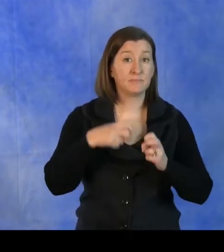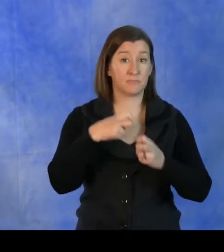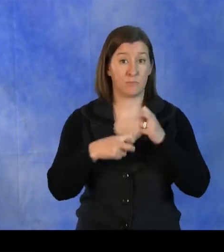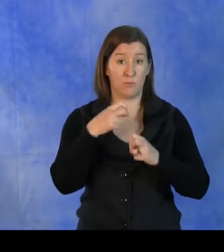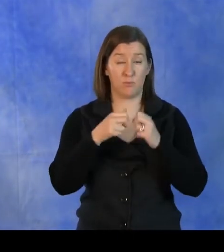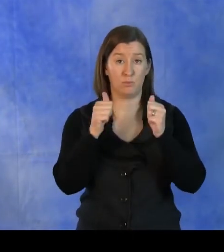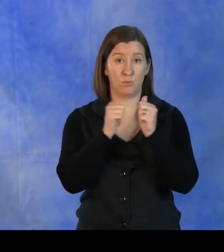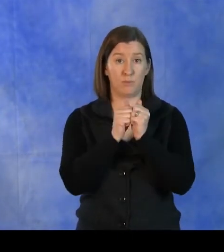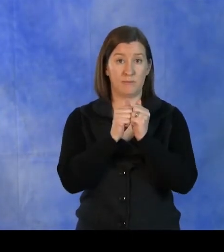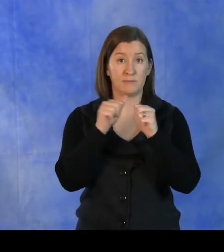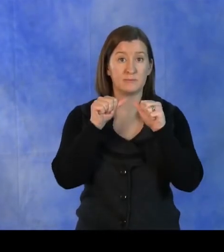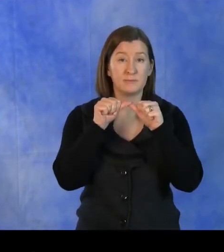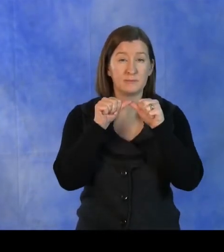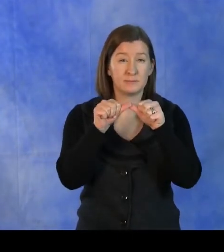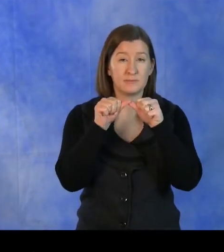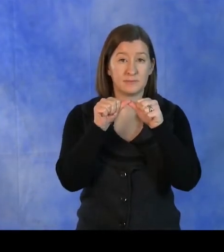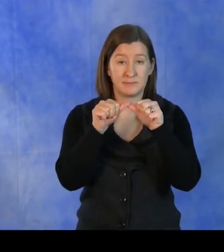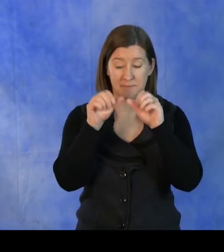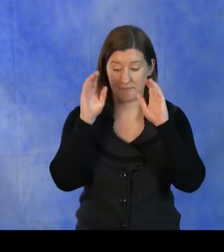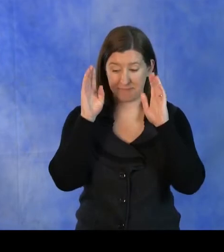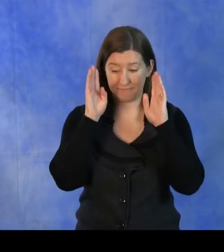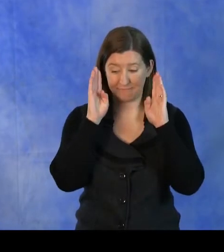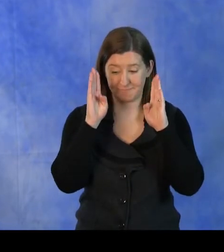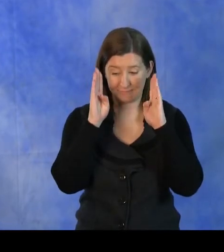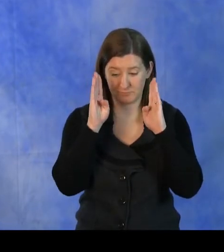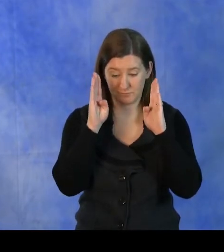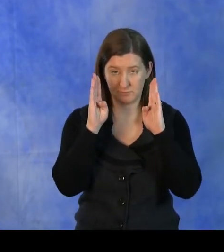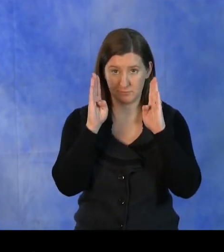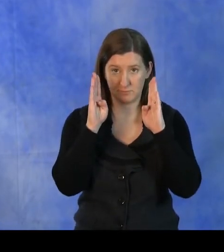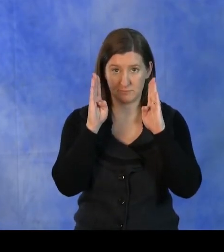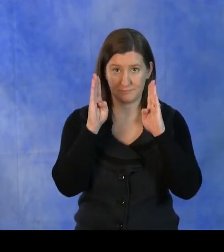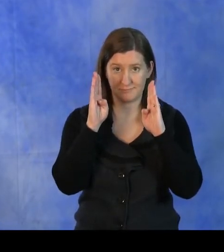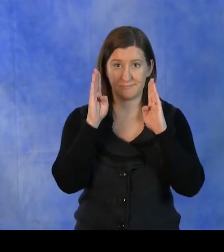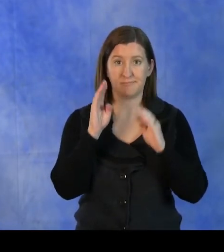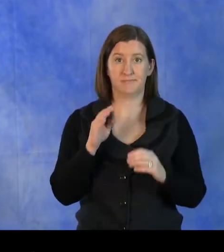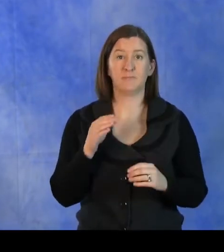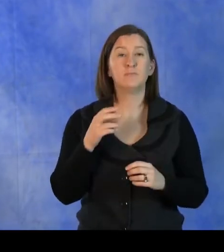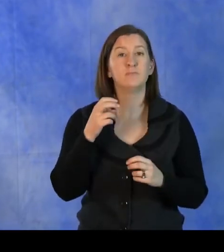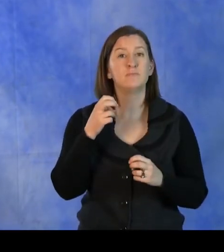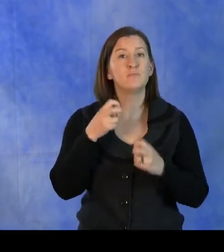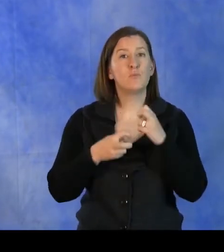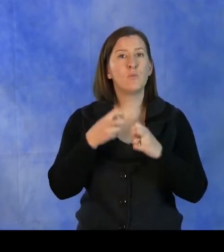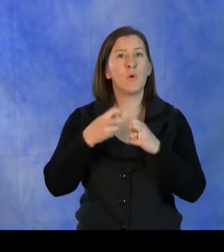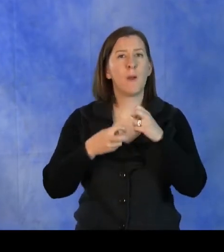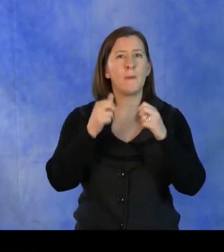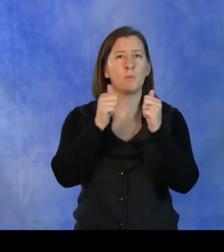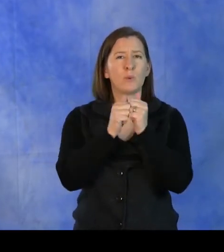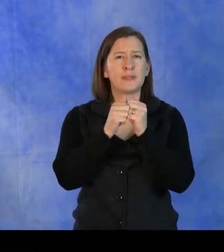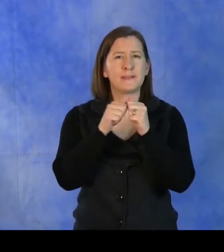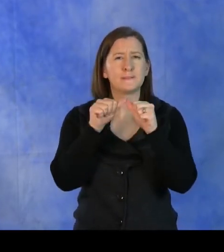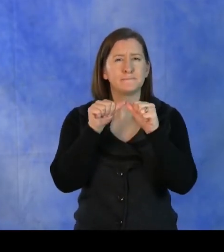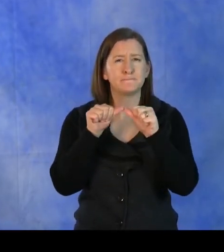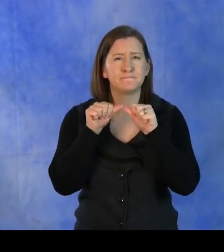means they have significant problems with attention.